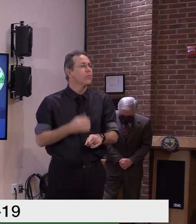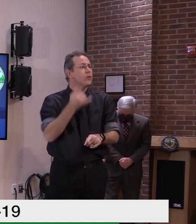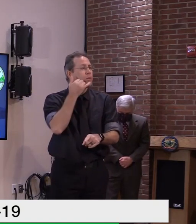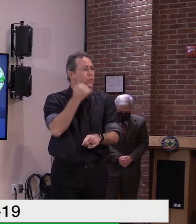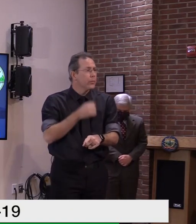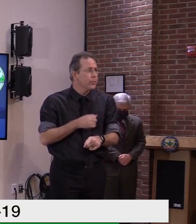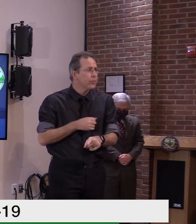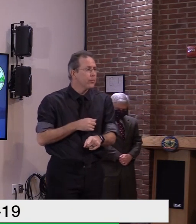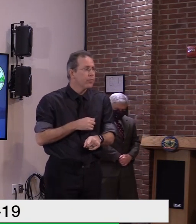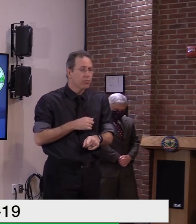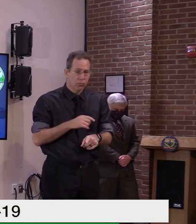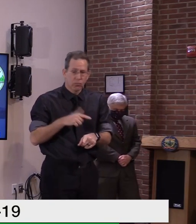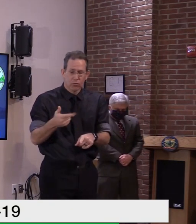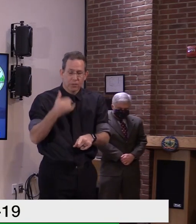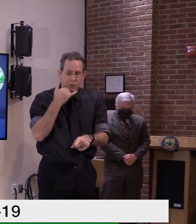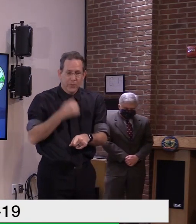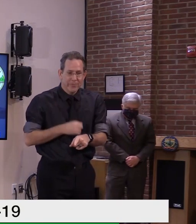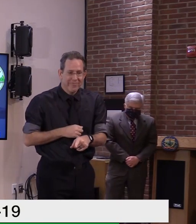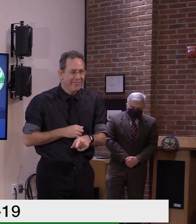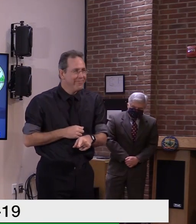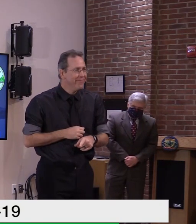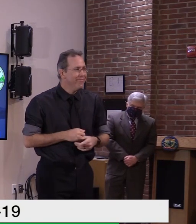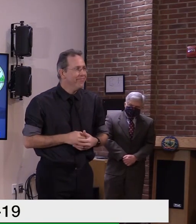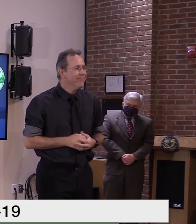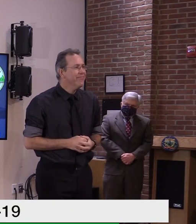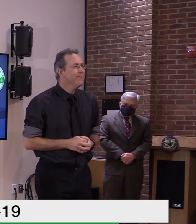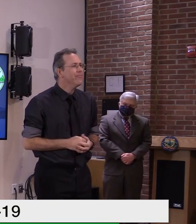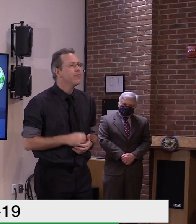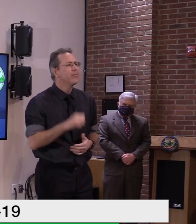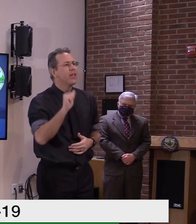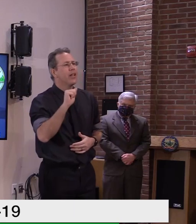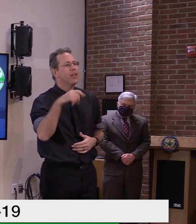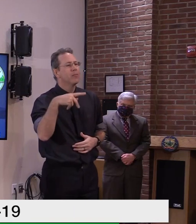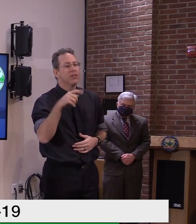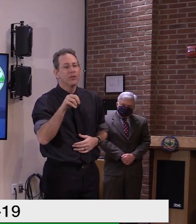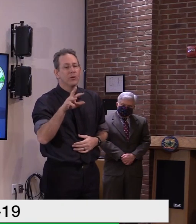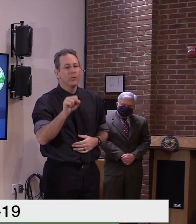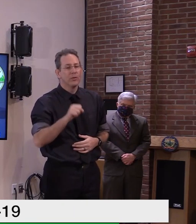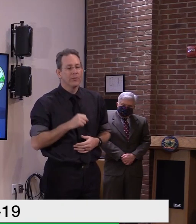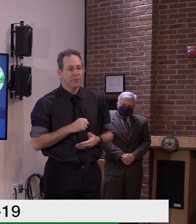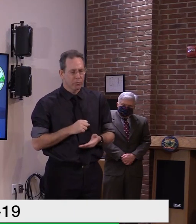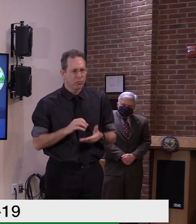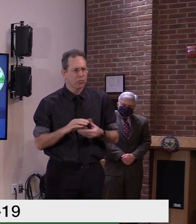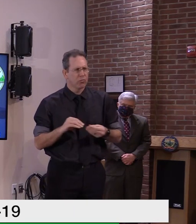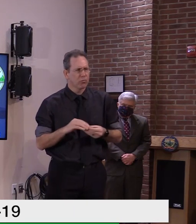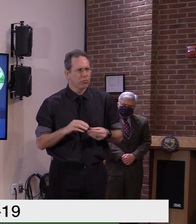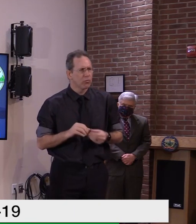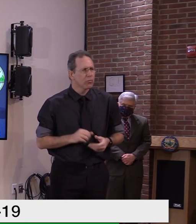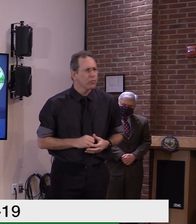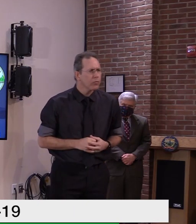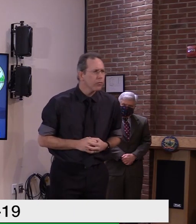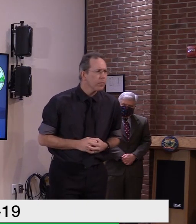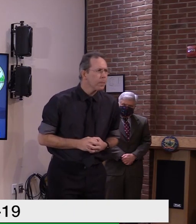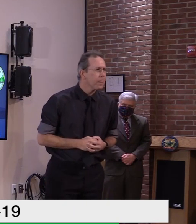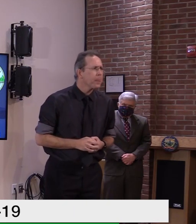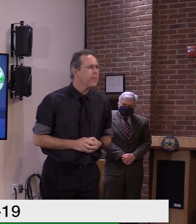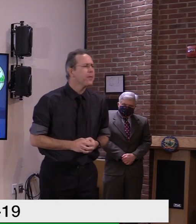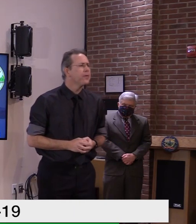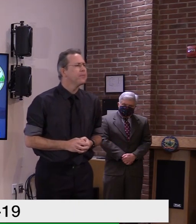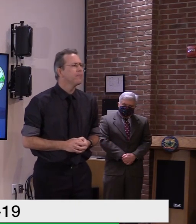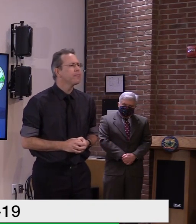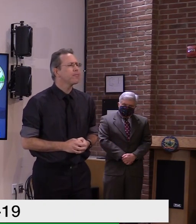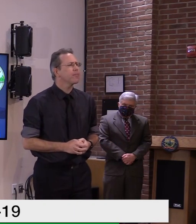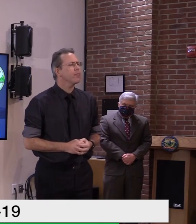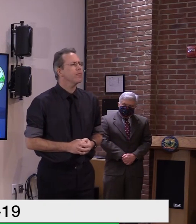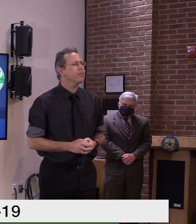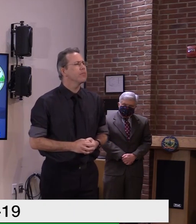patience. Sure, thank you. This is for the governor or Secretary Smith. Do you think states are getting enough financial and technical support